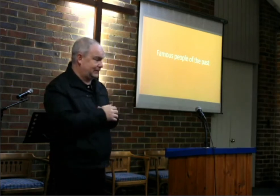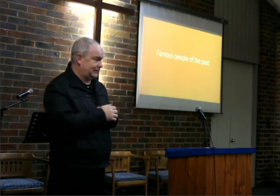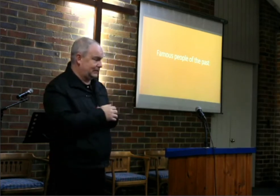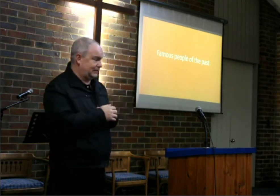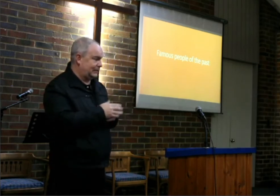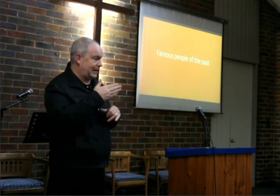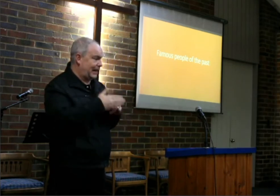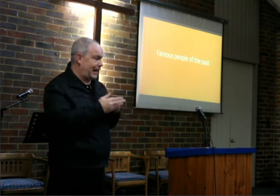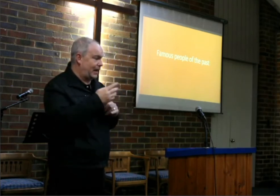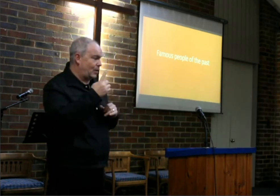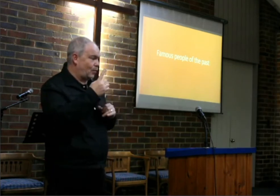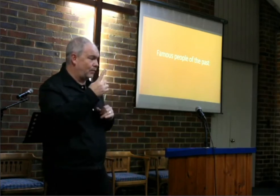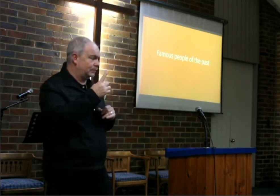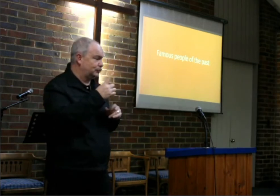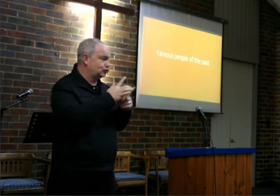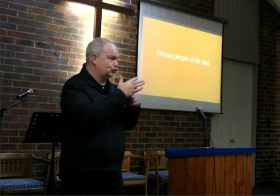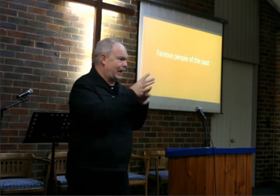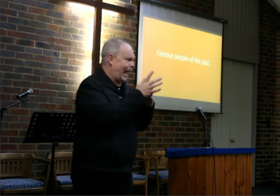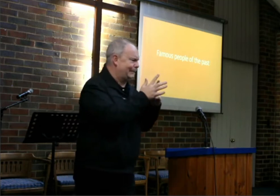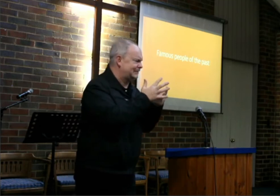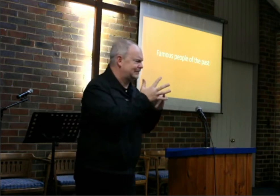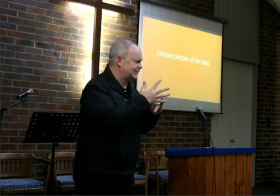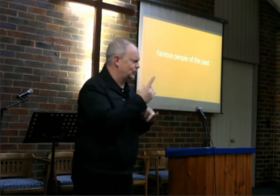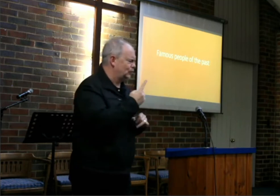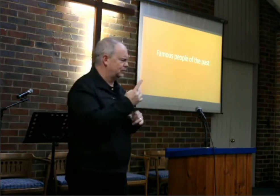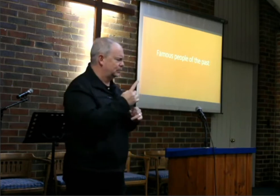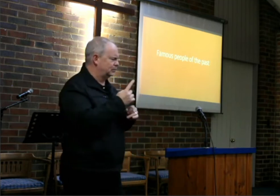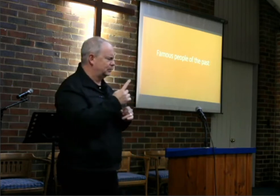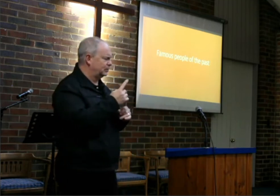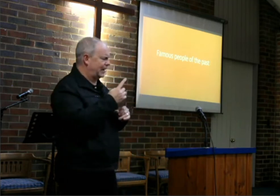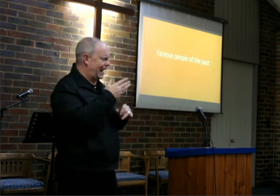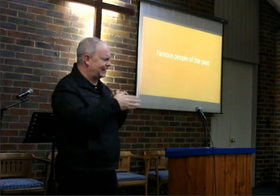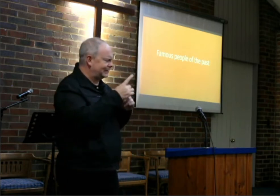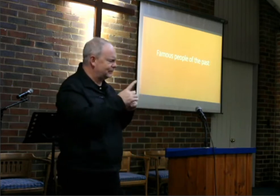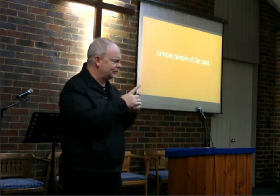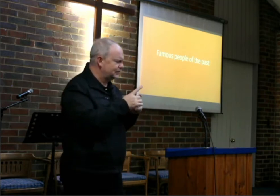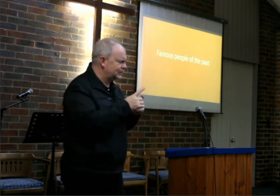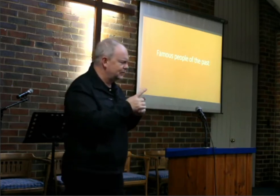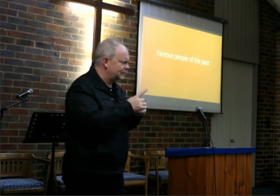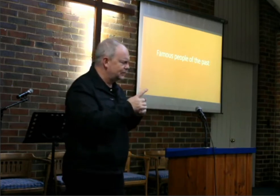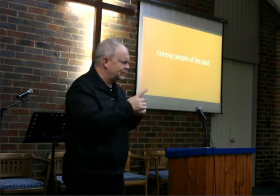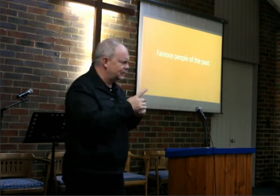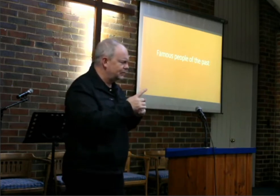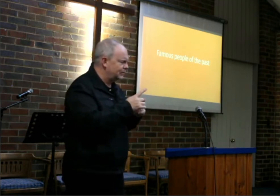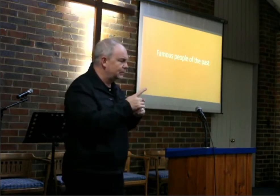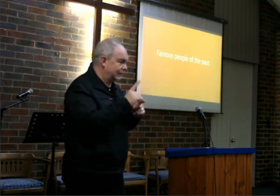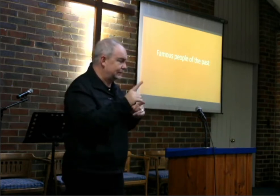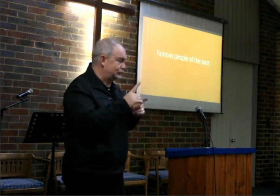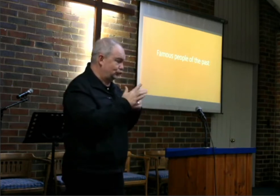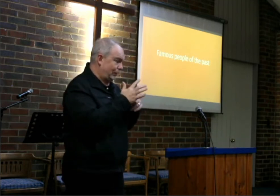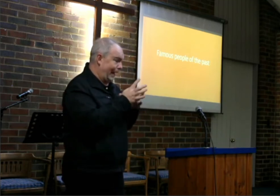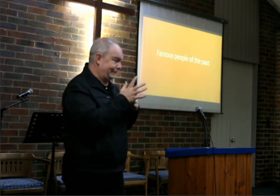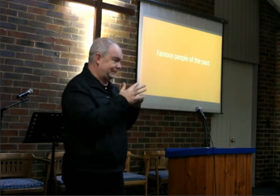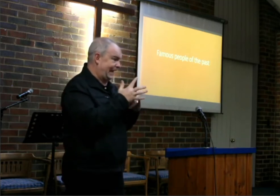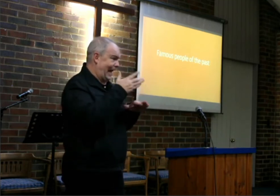The last name of one is James. James? James what? What's the last name? That was the last name. James was the last name.